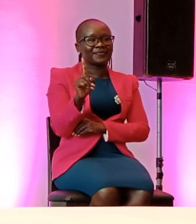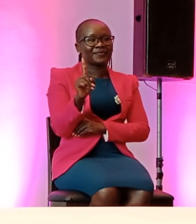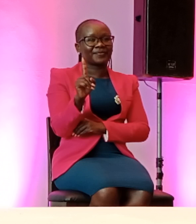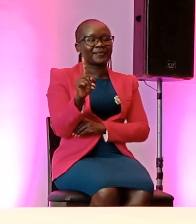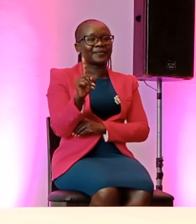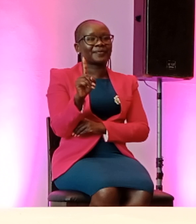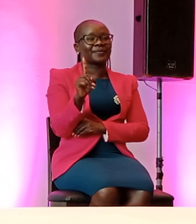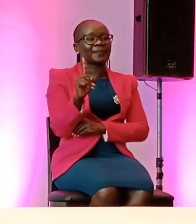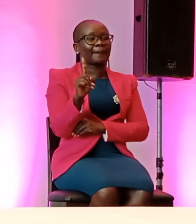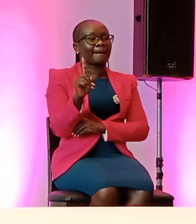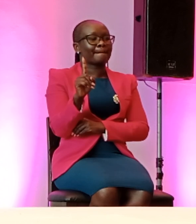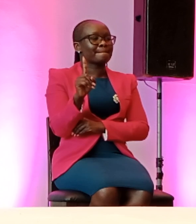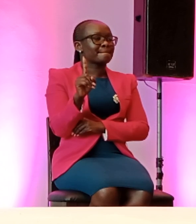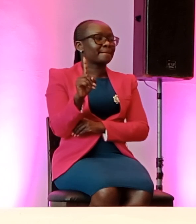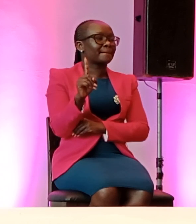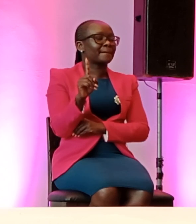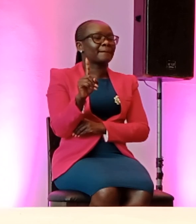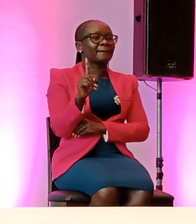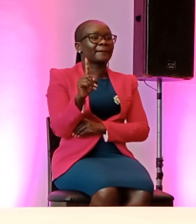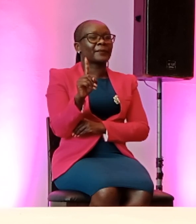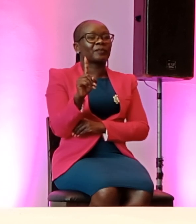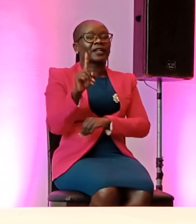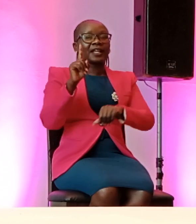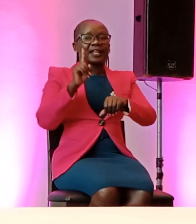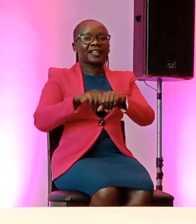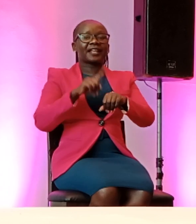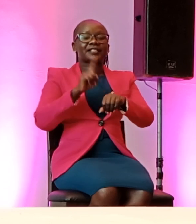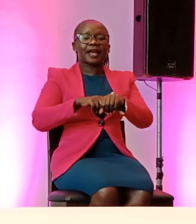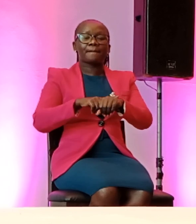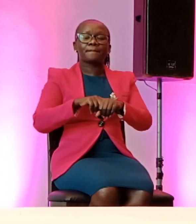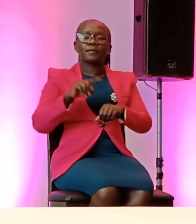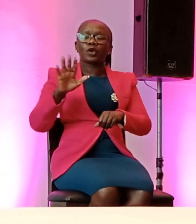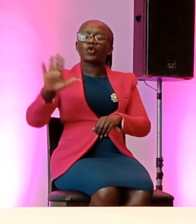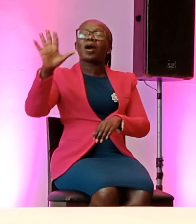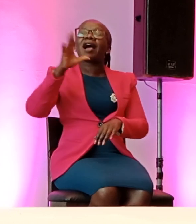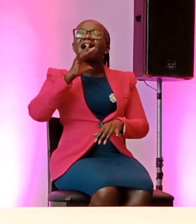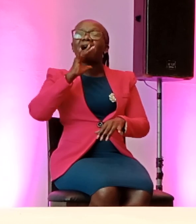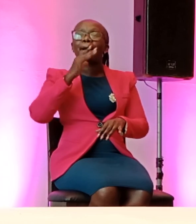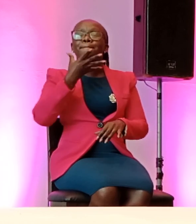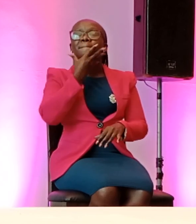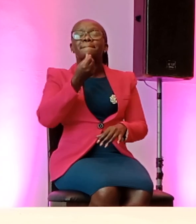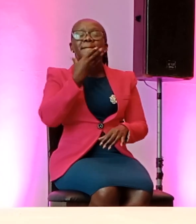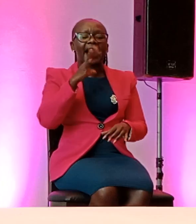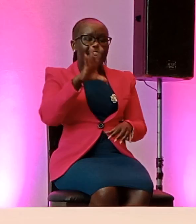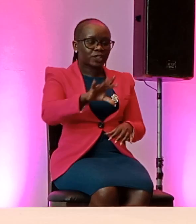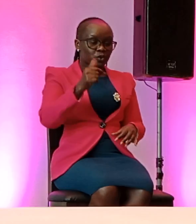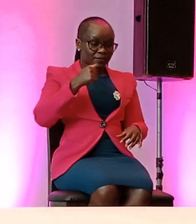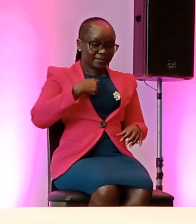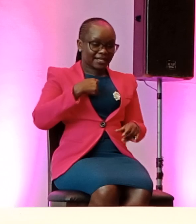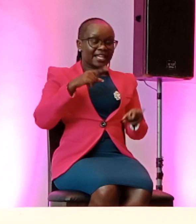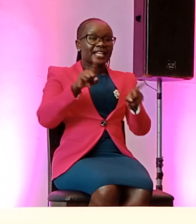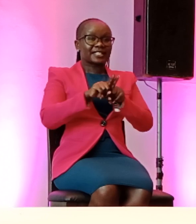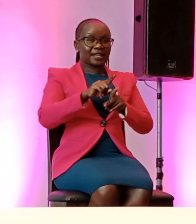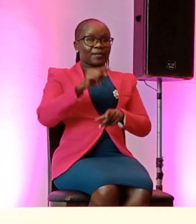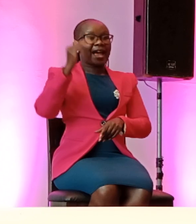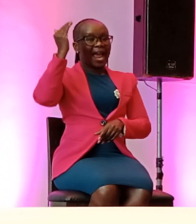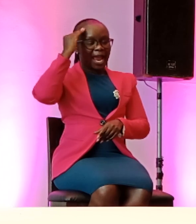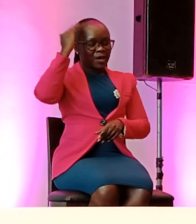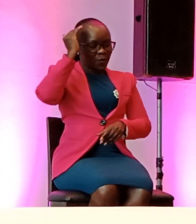She said, the time your dad chose me, even I knew